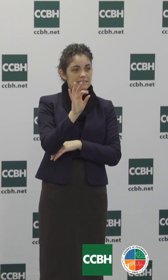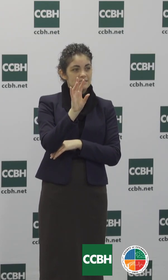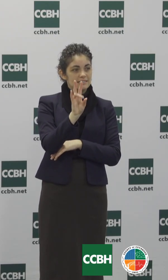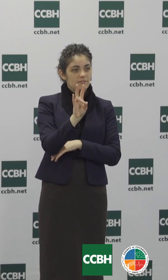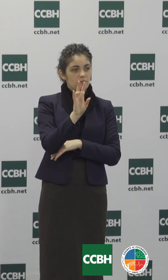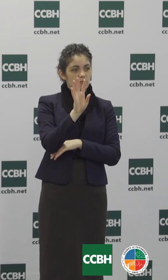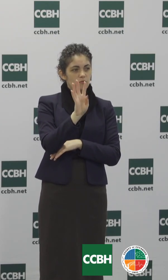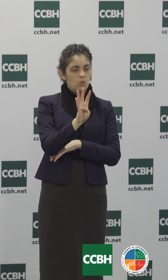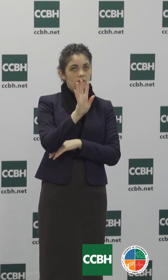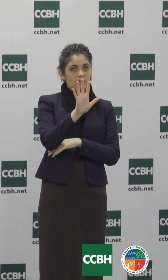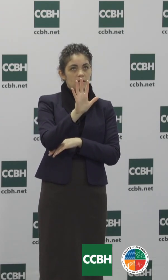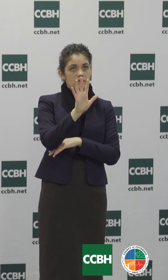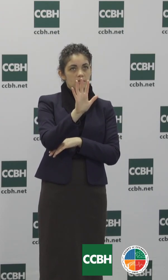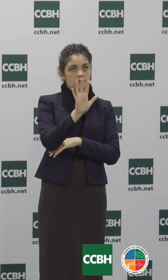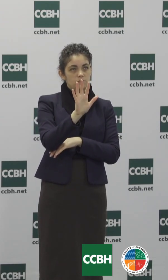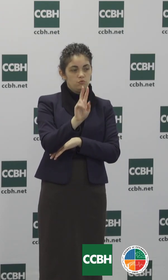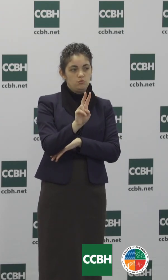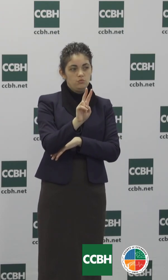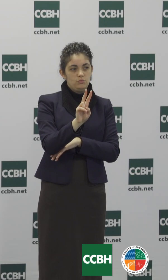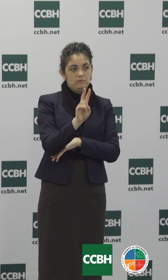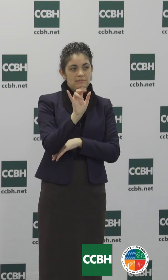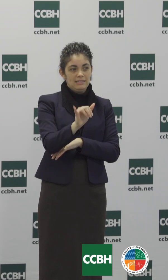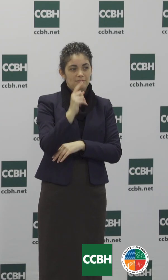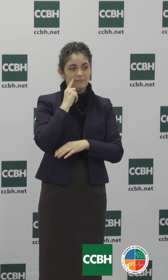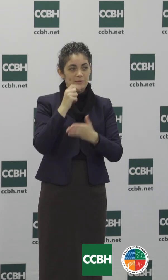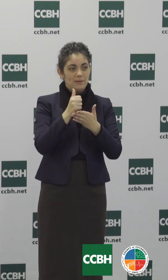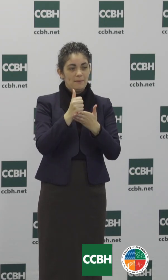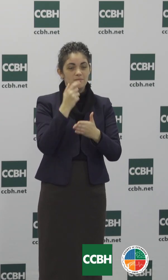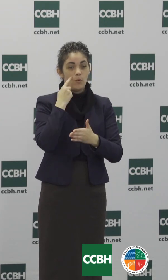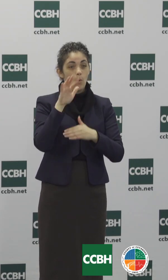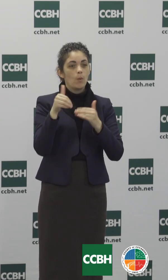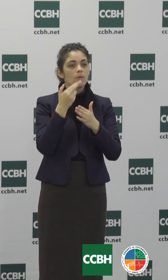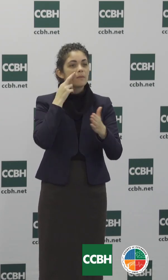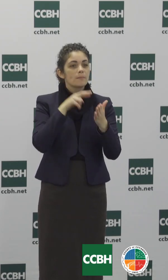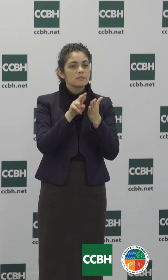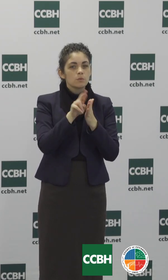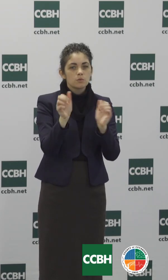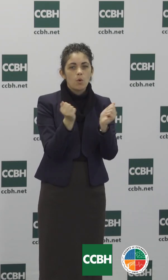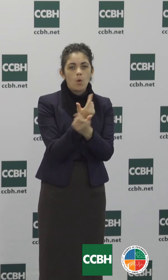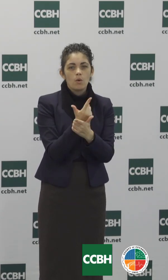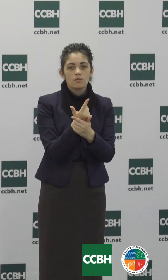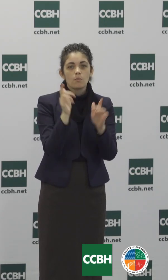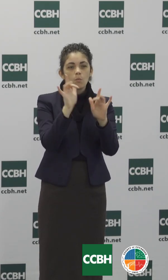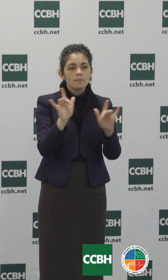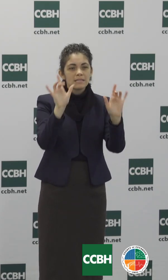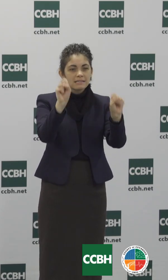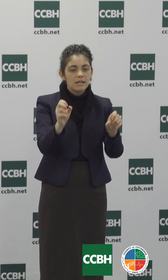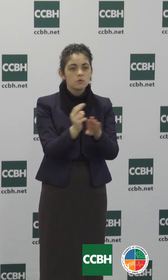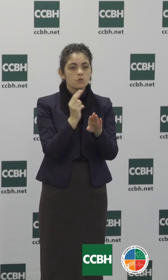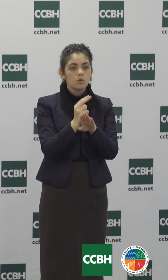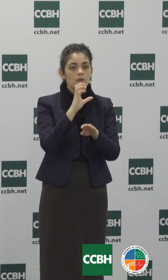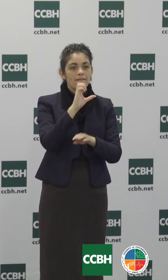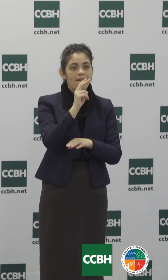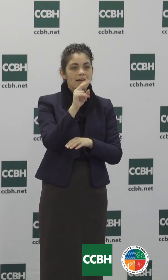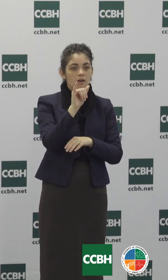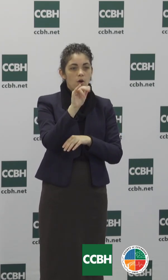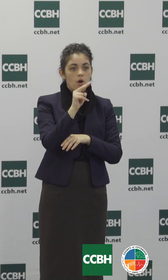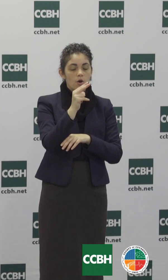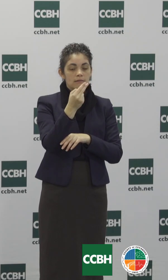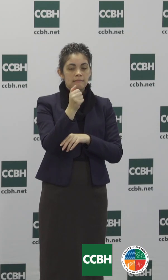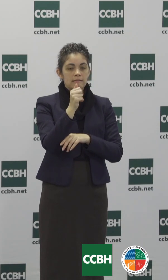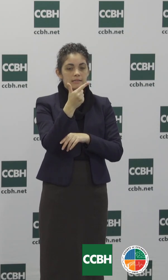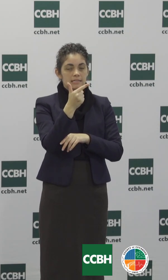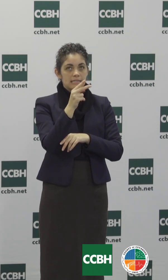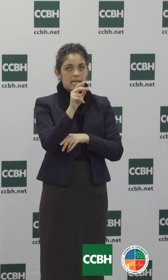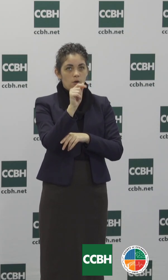216-452-9714, for instructions and help to get available resources. The website is